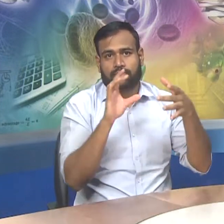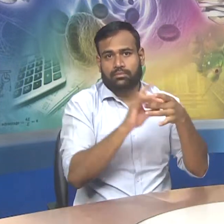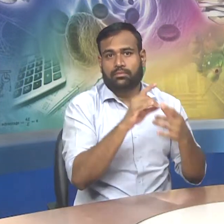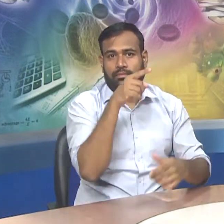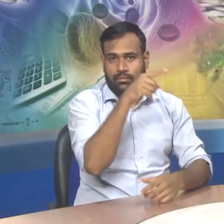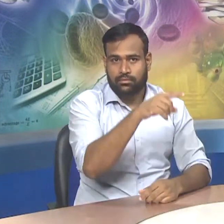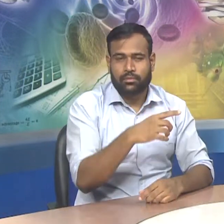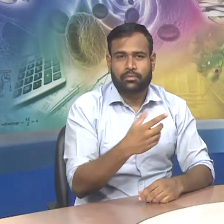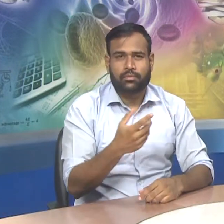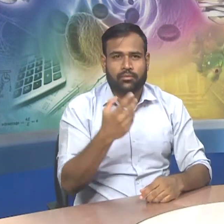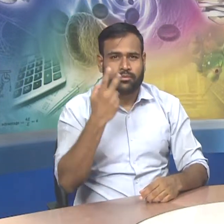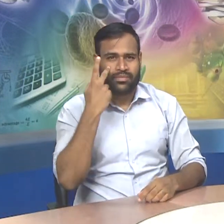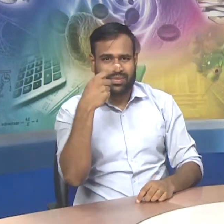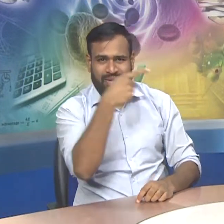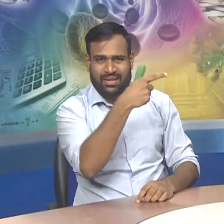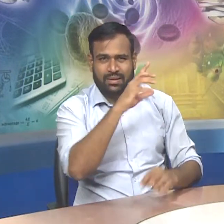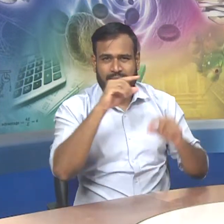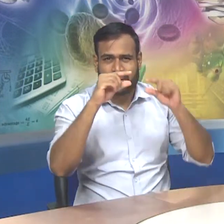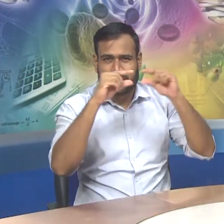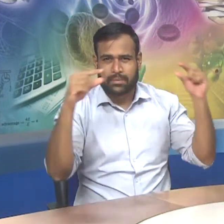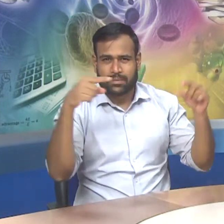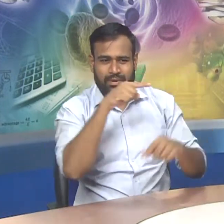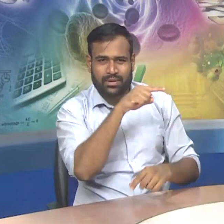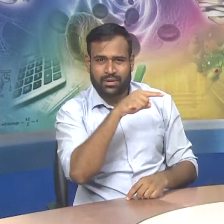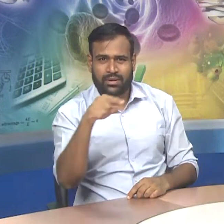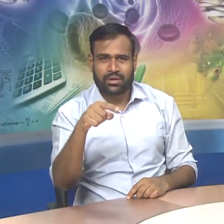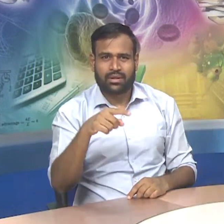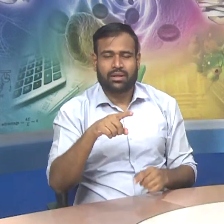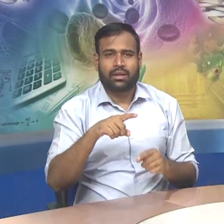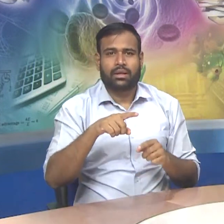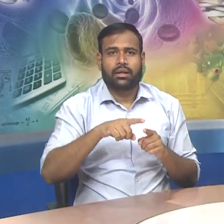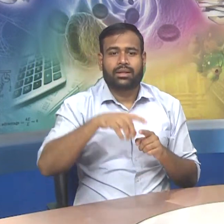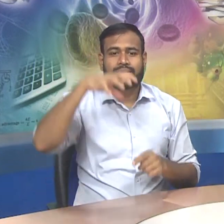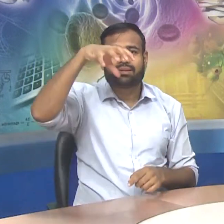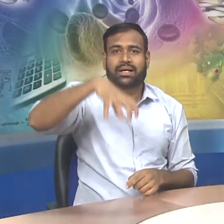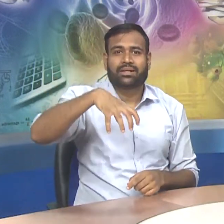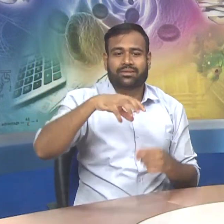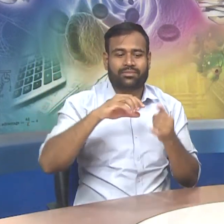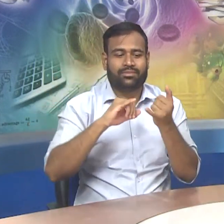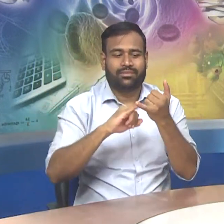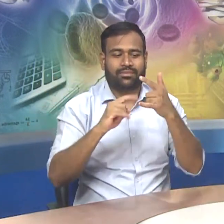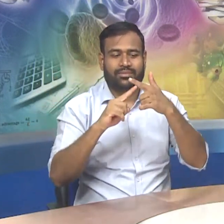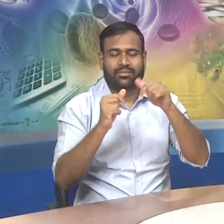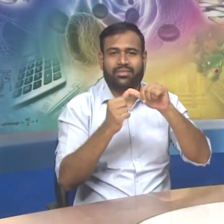formula, as you can see on screen. This formula helps you count the number of votes.